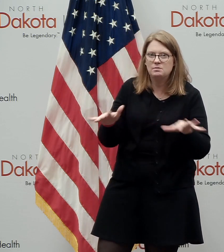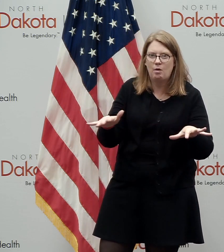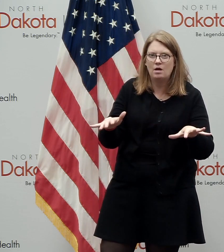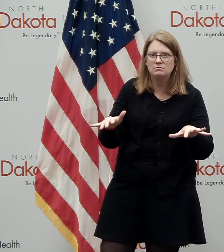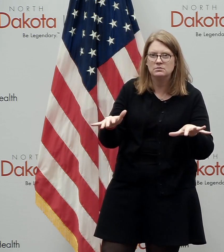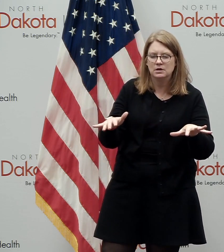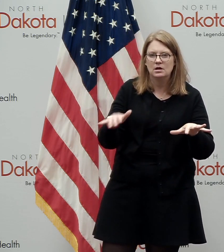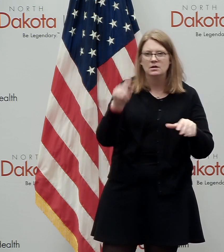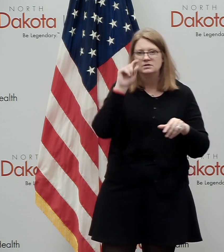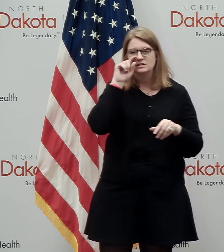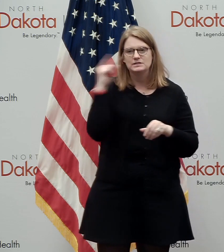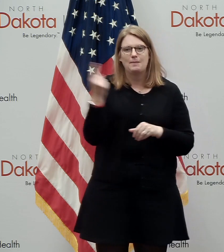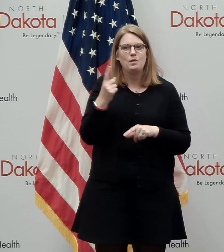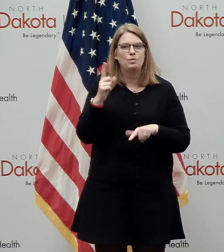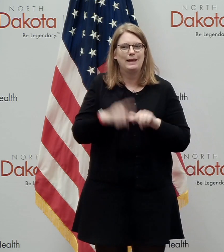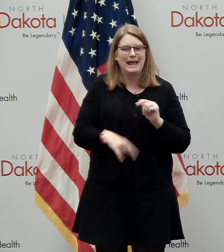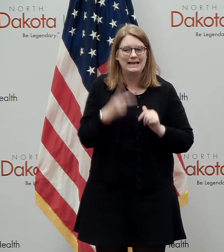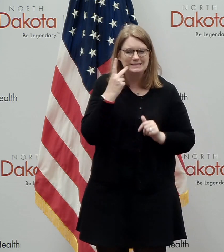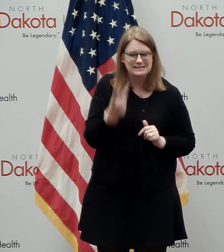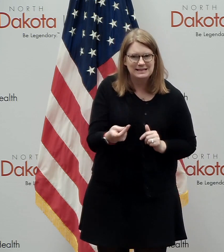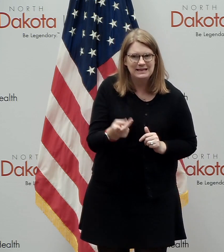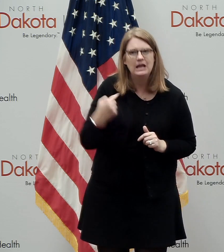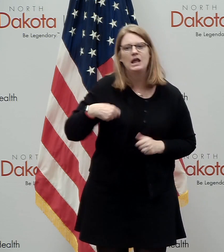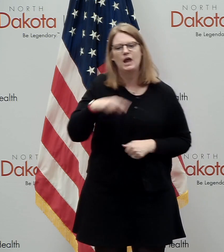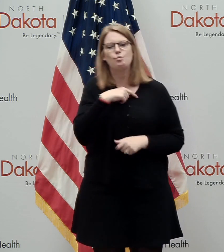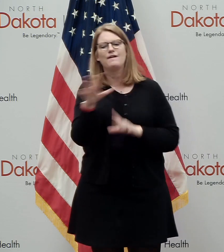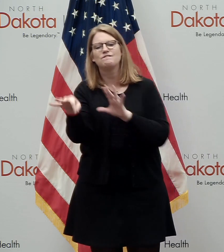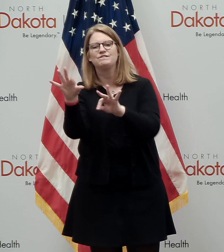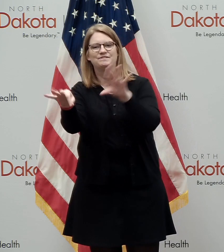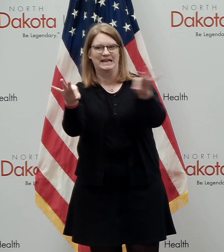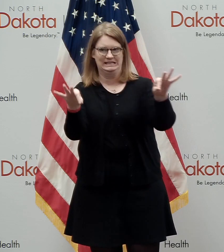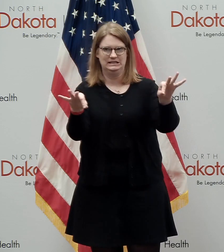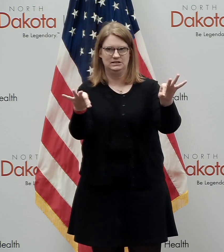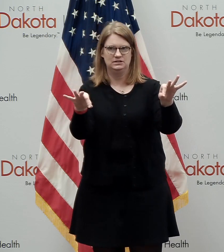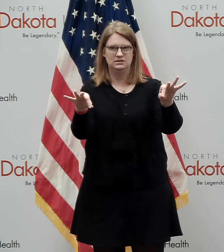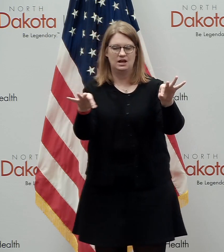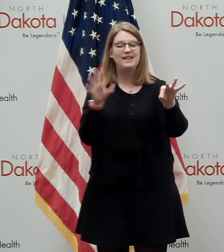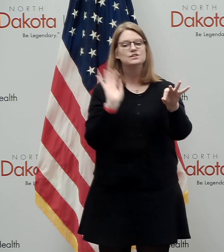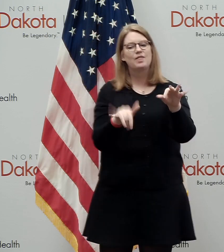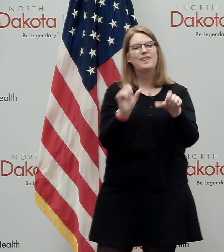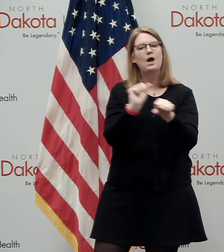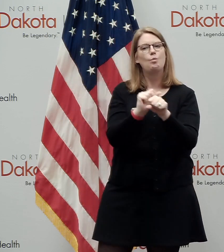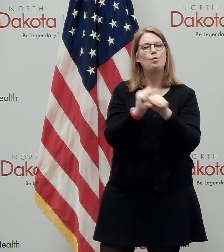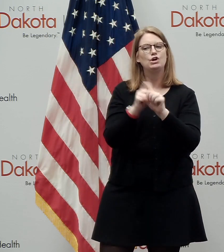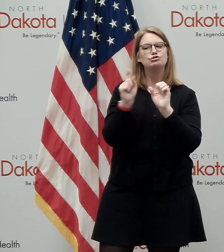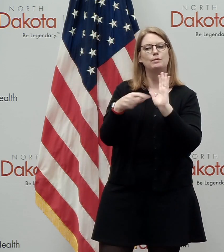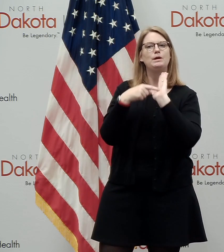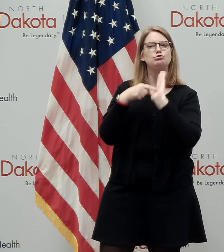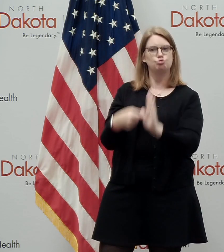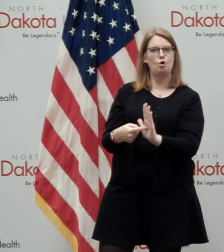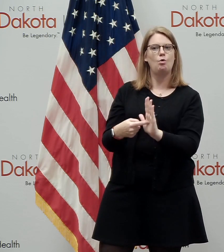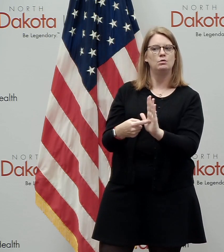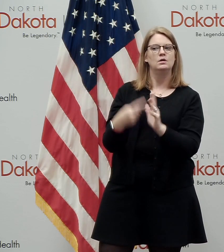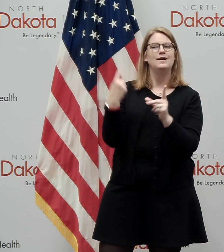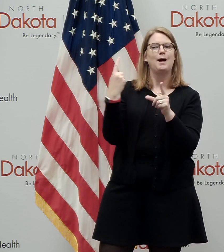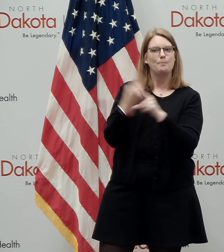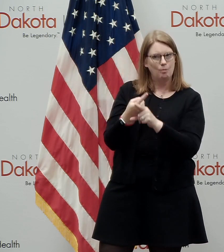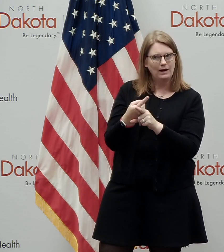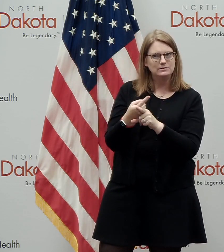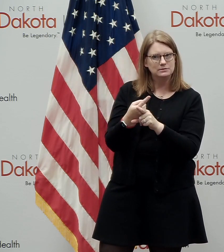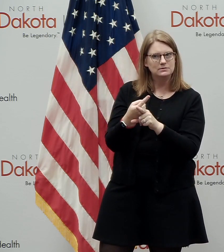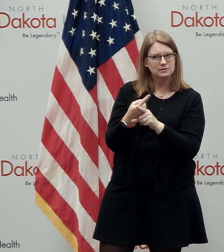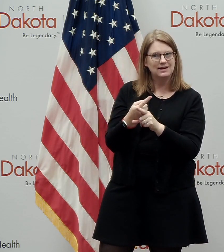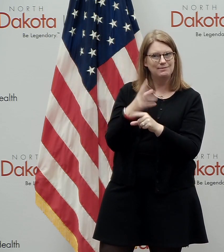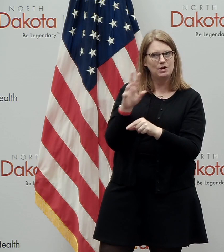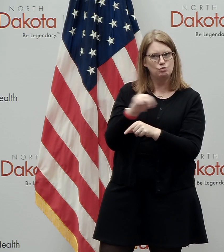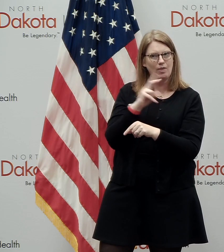enemy visible, and their work should never be diminished, and it should be reflected in any national conversations about North Dakota's status